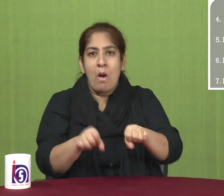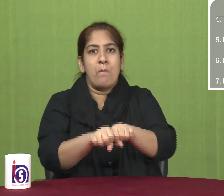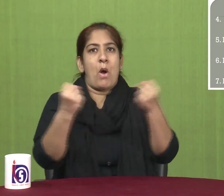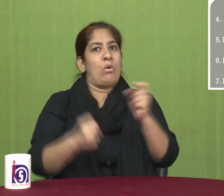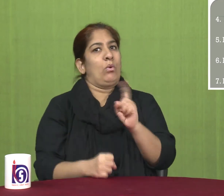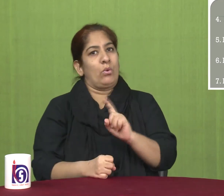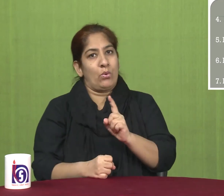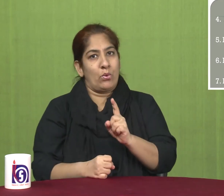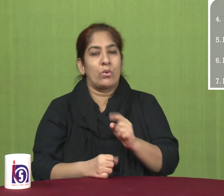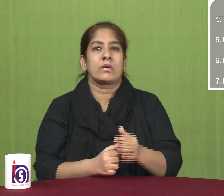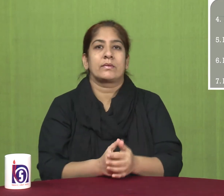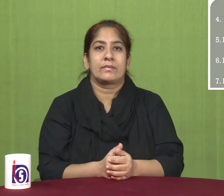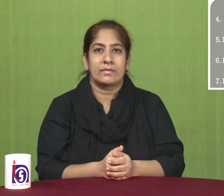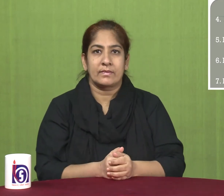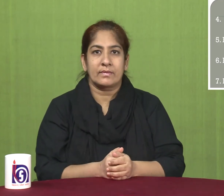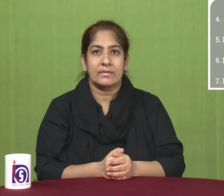rules which needs to be followed.